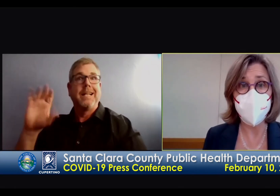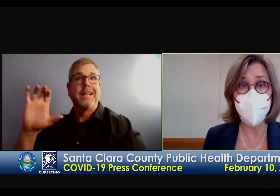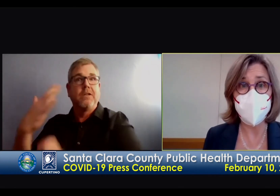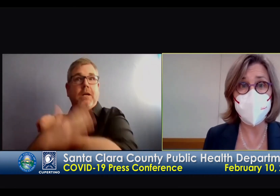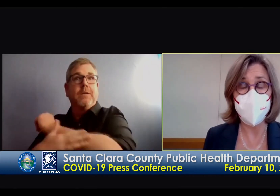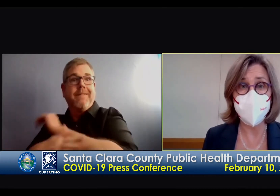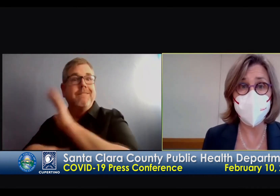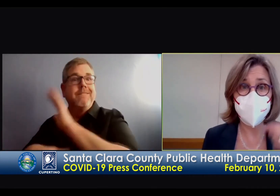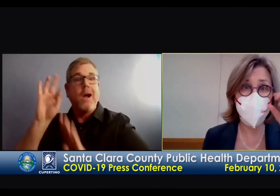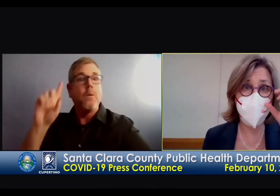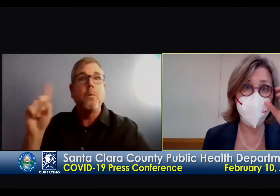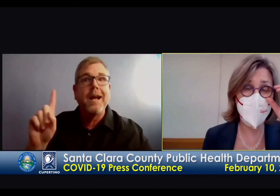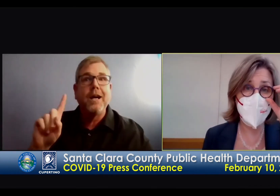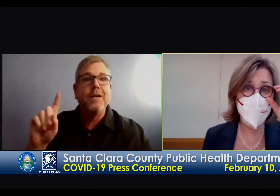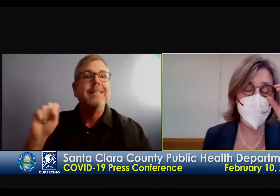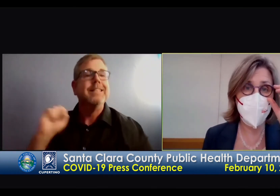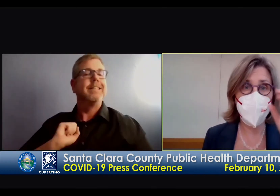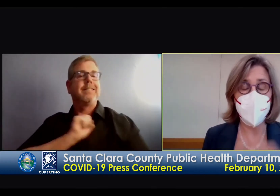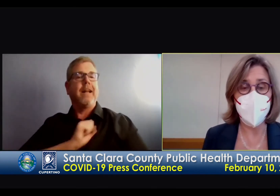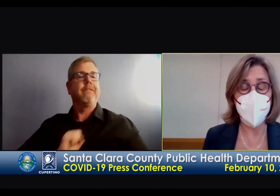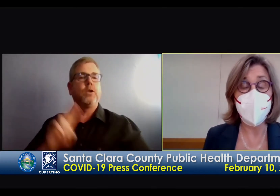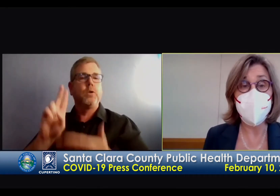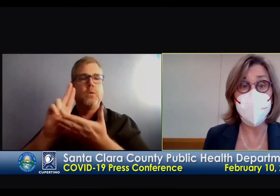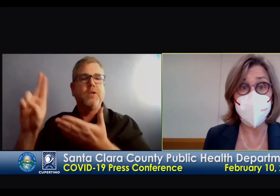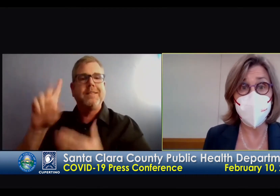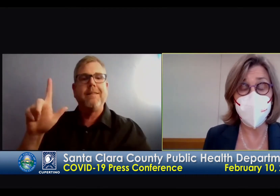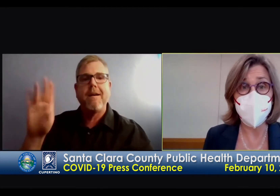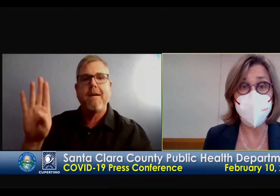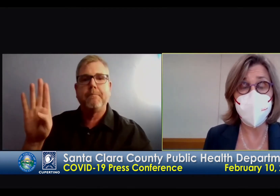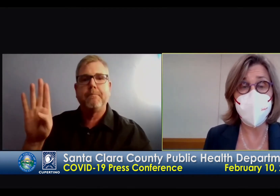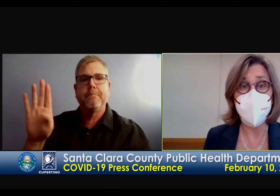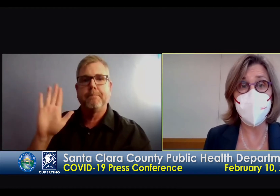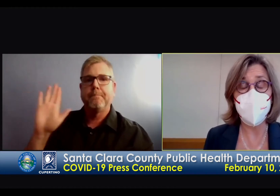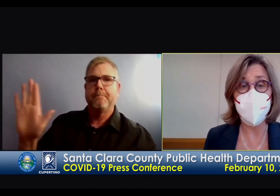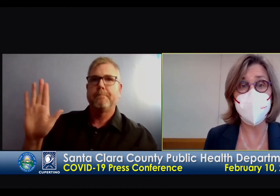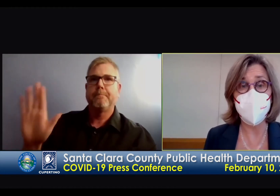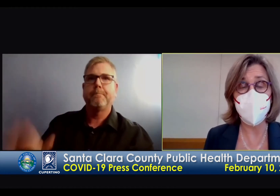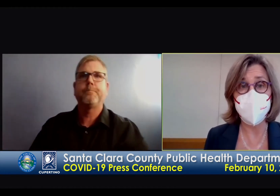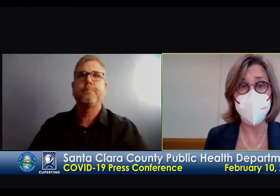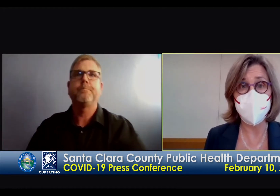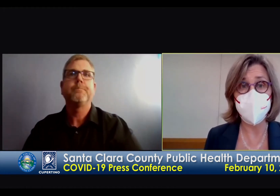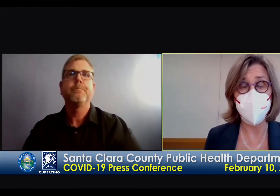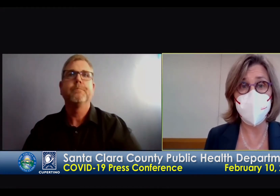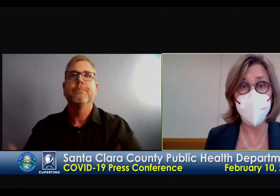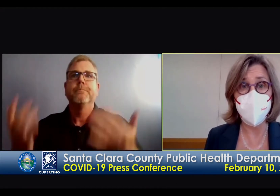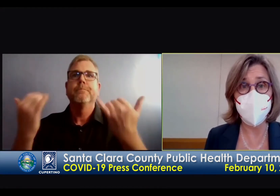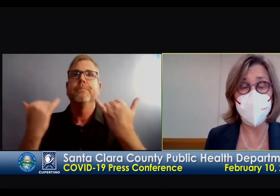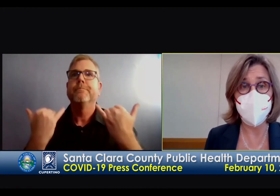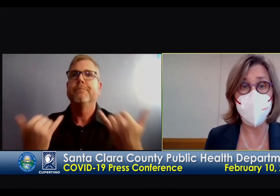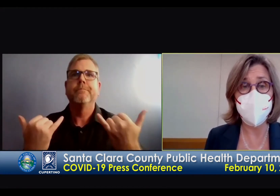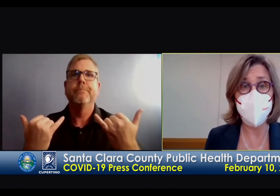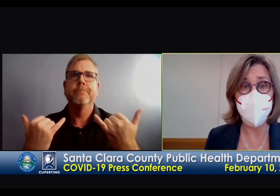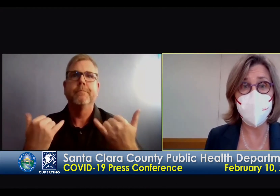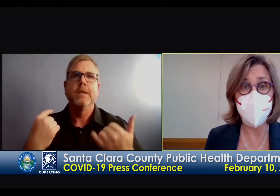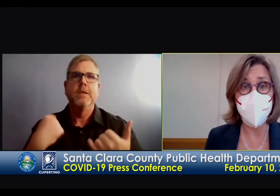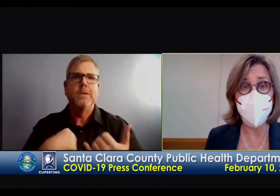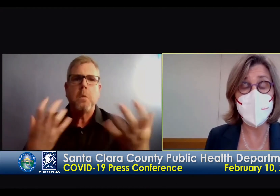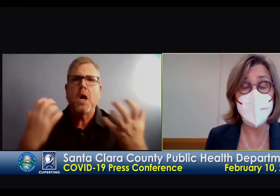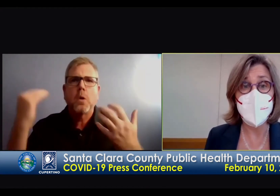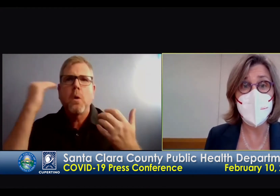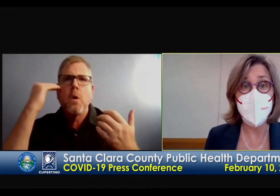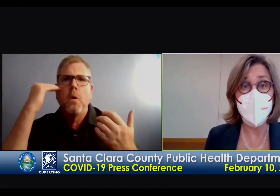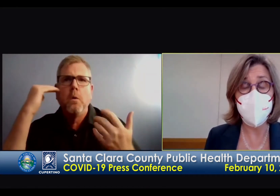the question is, what can we learn? And I wanted to just reiterate that in our